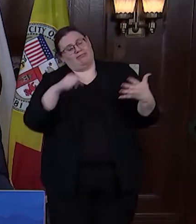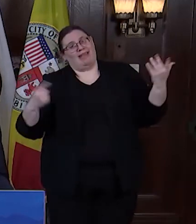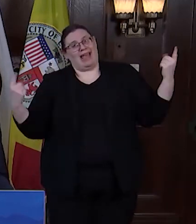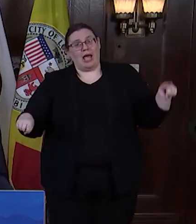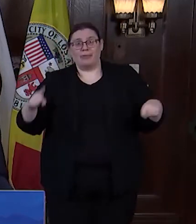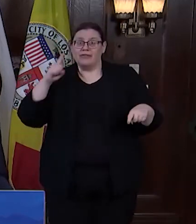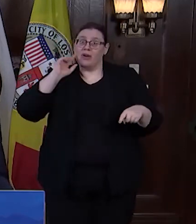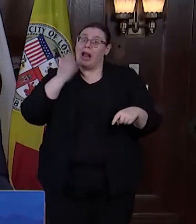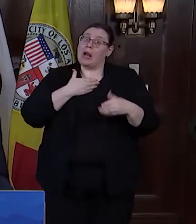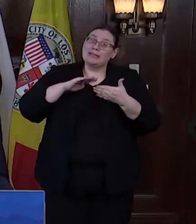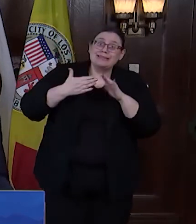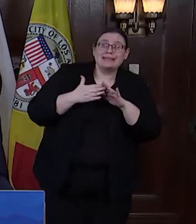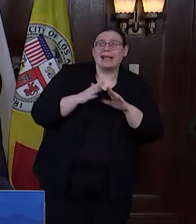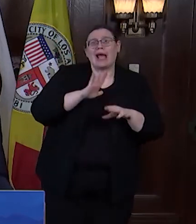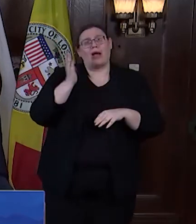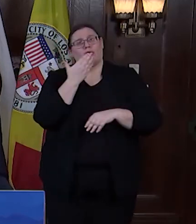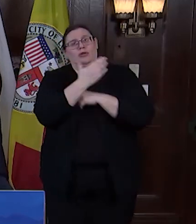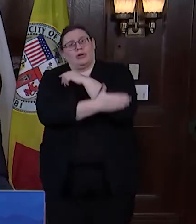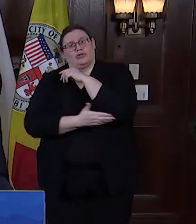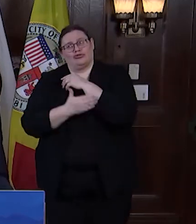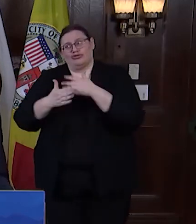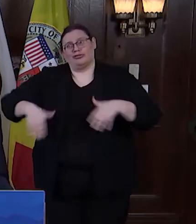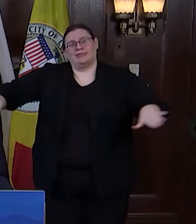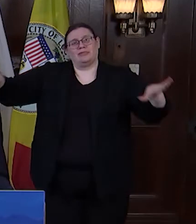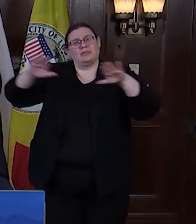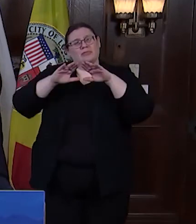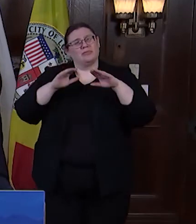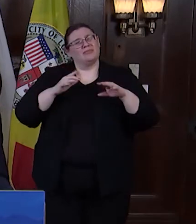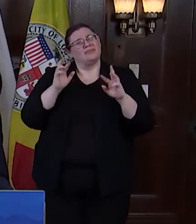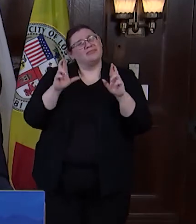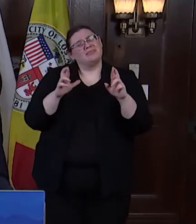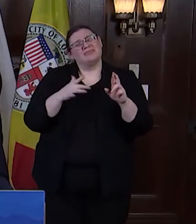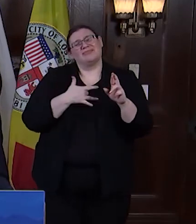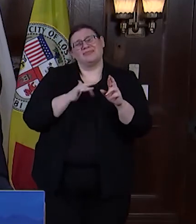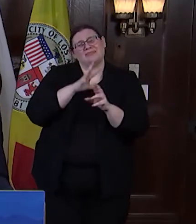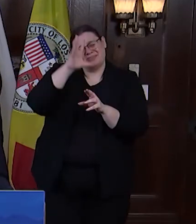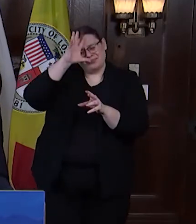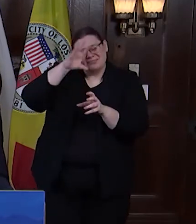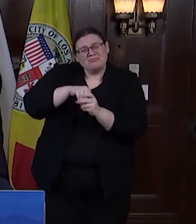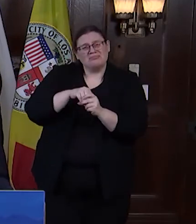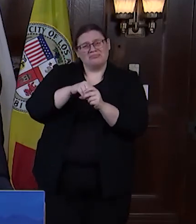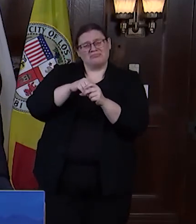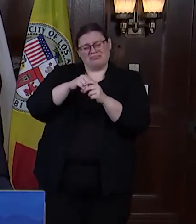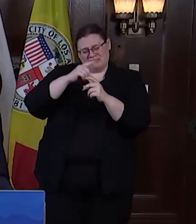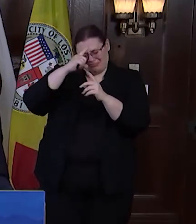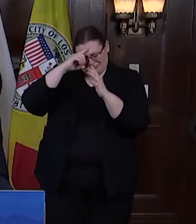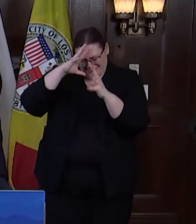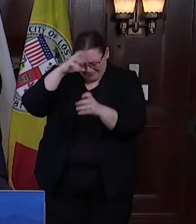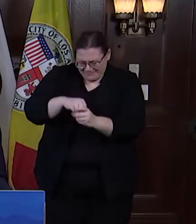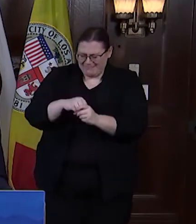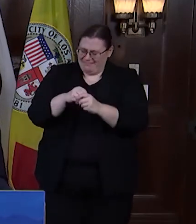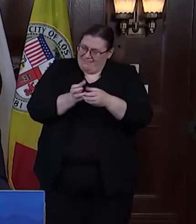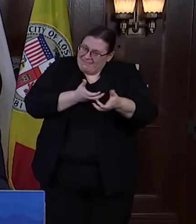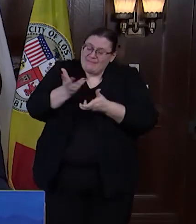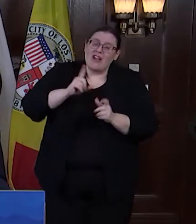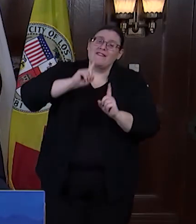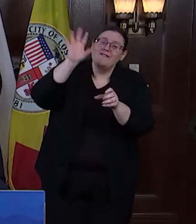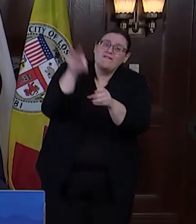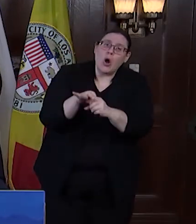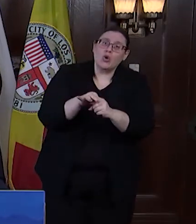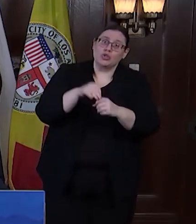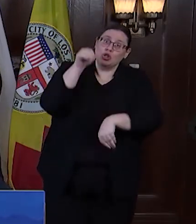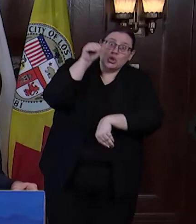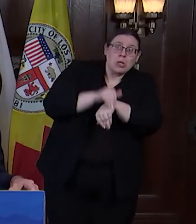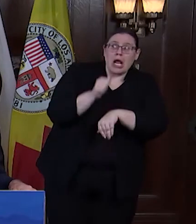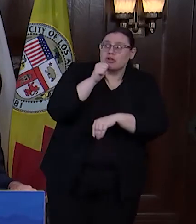But please, stay hopeful, stay involved, get out and vote. Get your ballot in